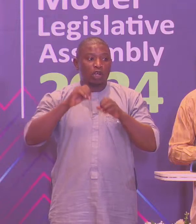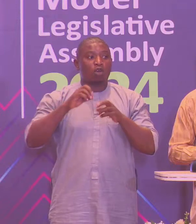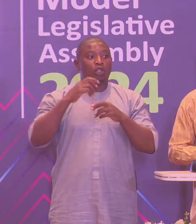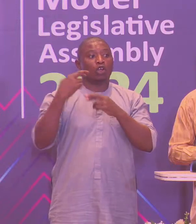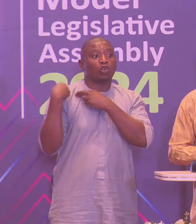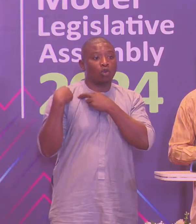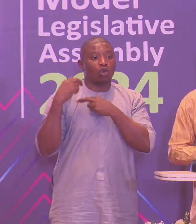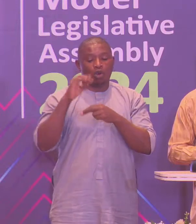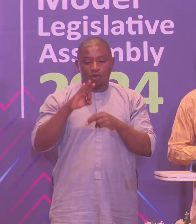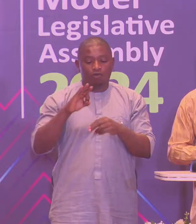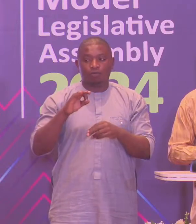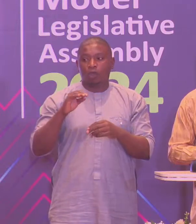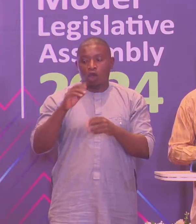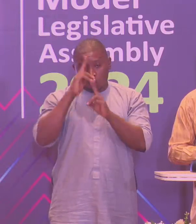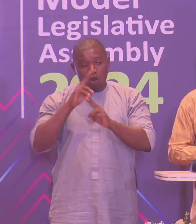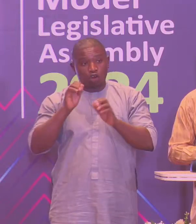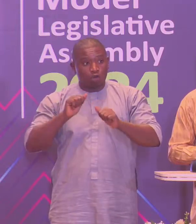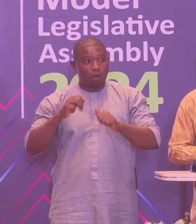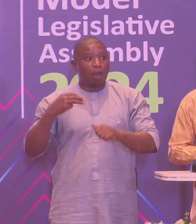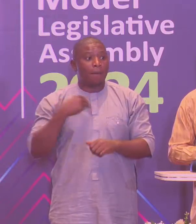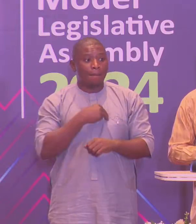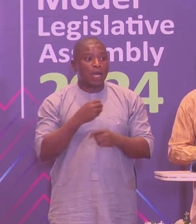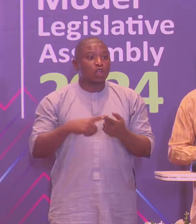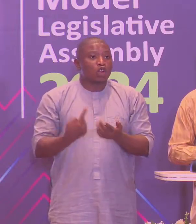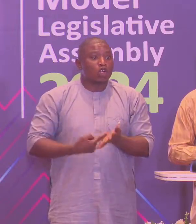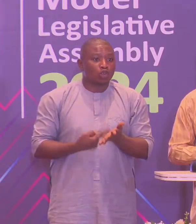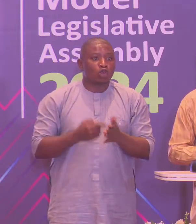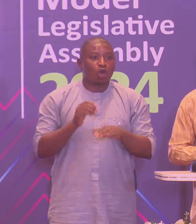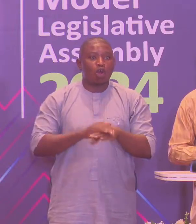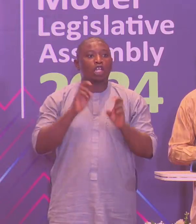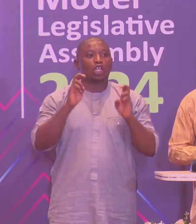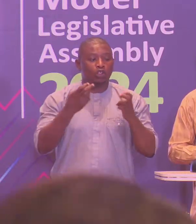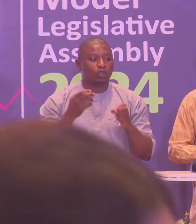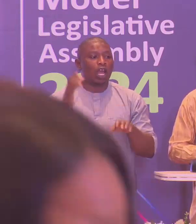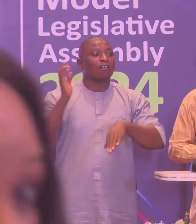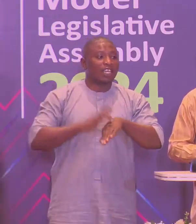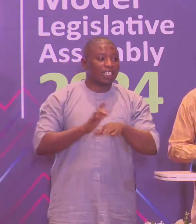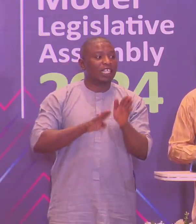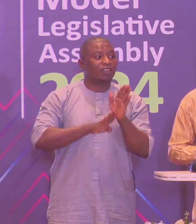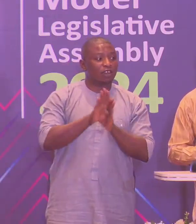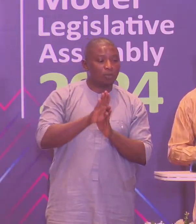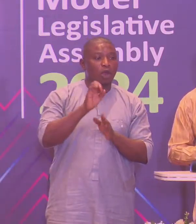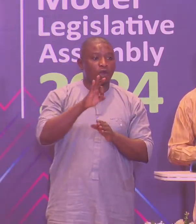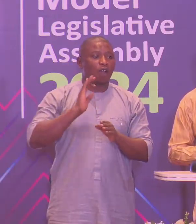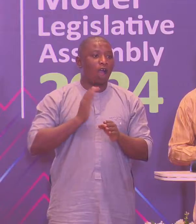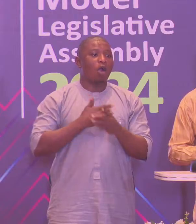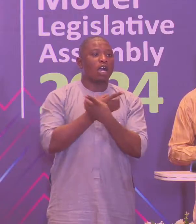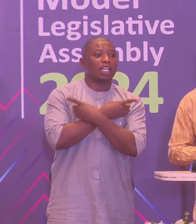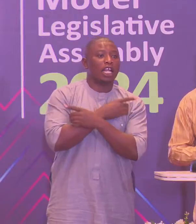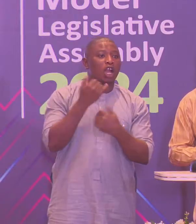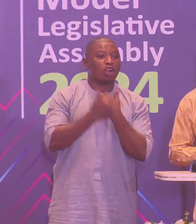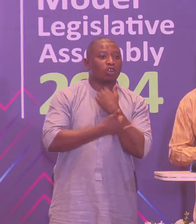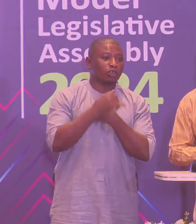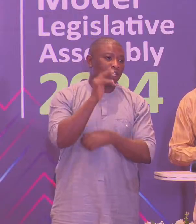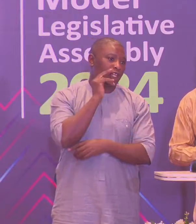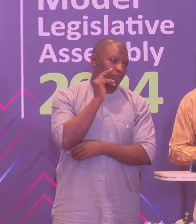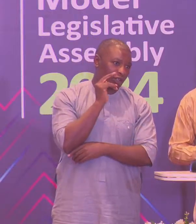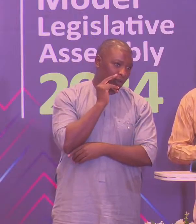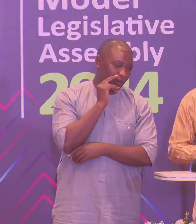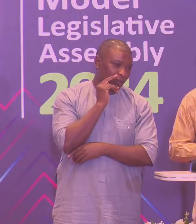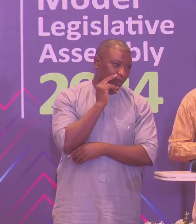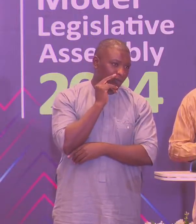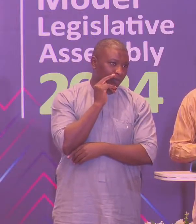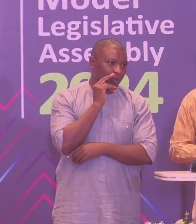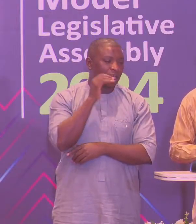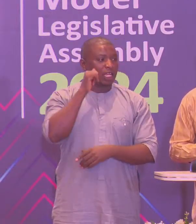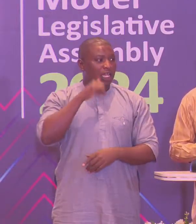honorable members to deliberate on topical issues affecting the development of our dear country, Nigeria.